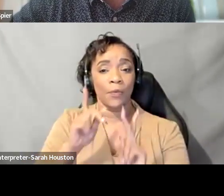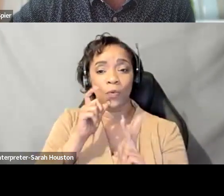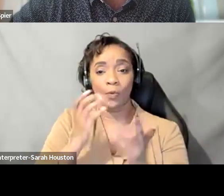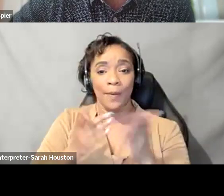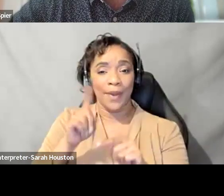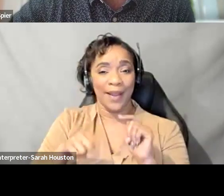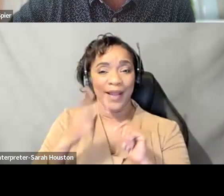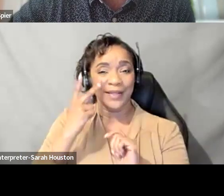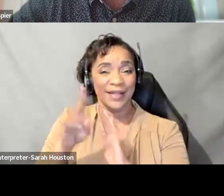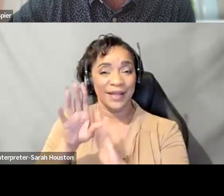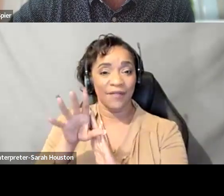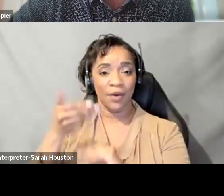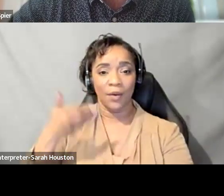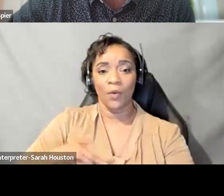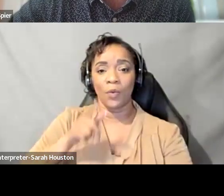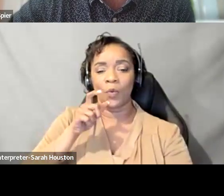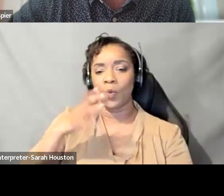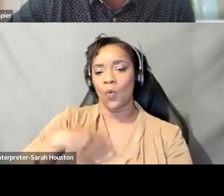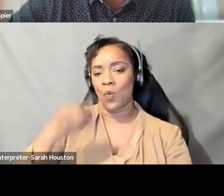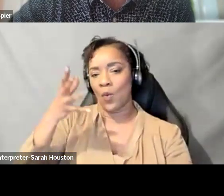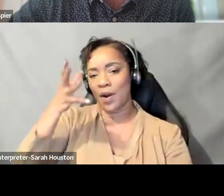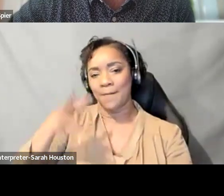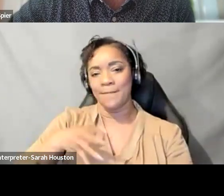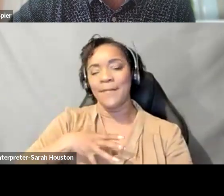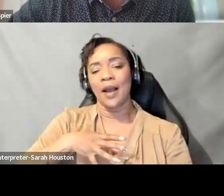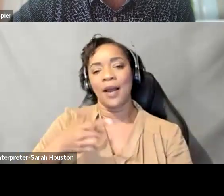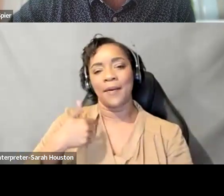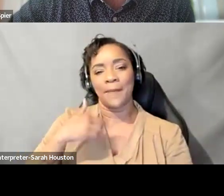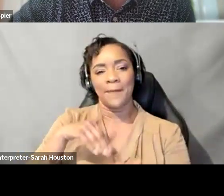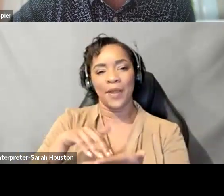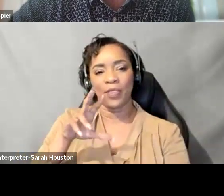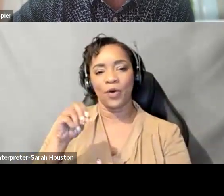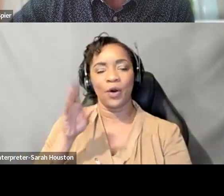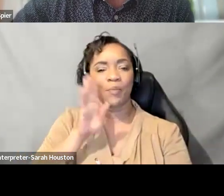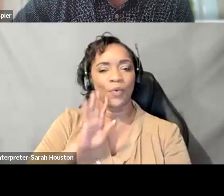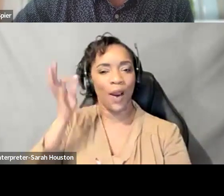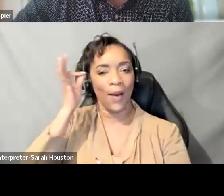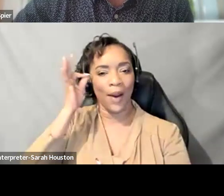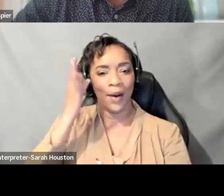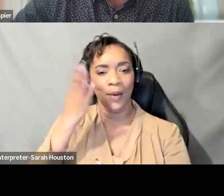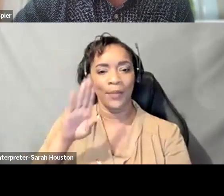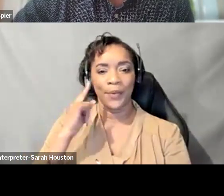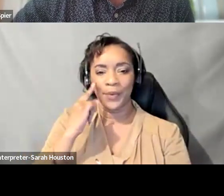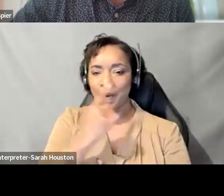video, I'm a white man in my mid-30s, brown hair, blue eyes.